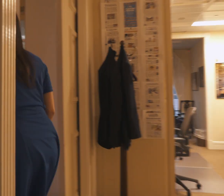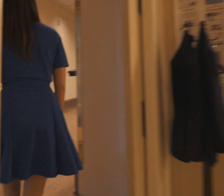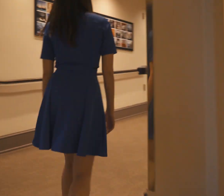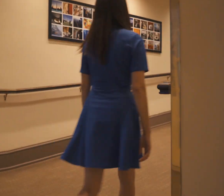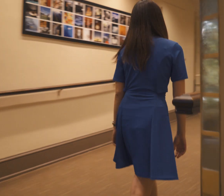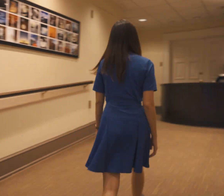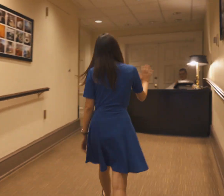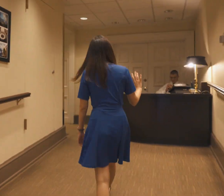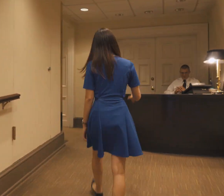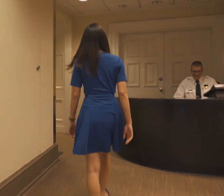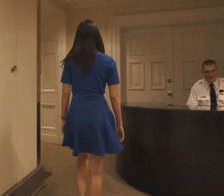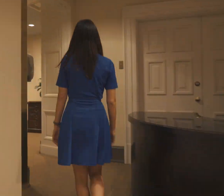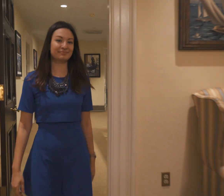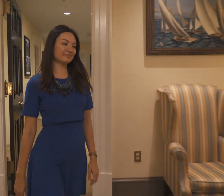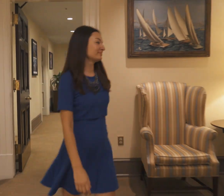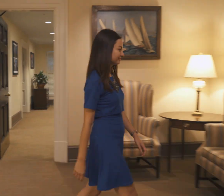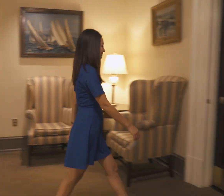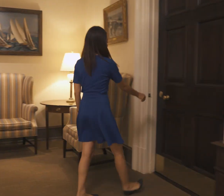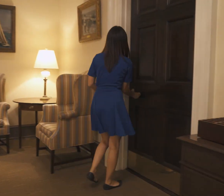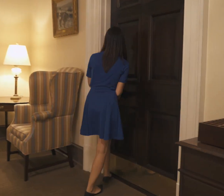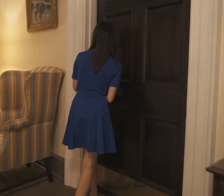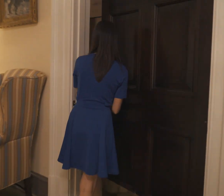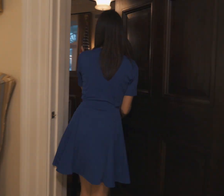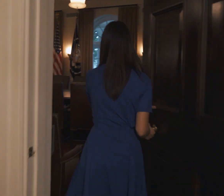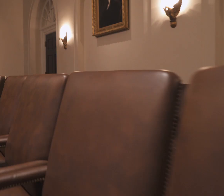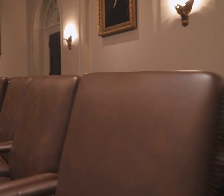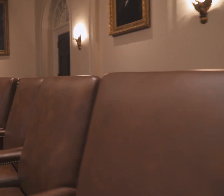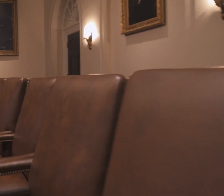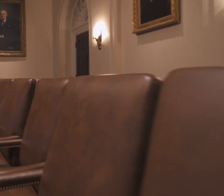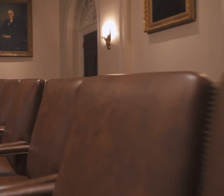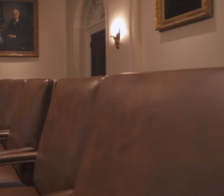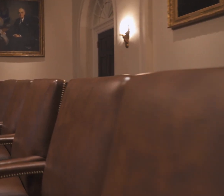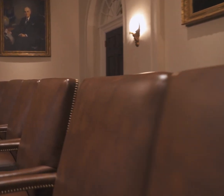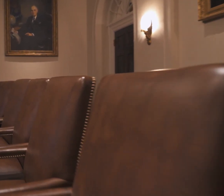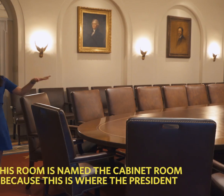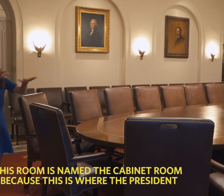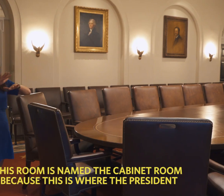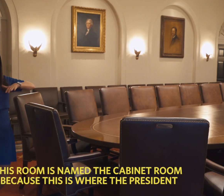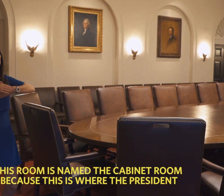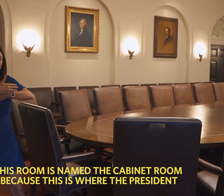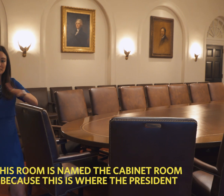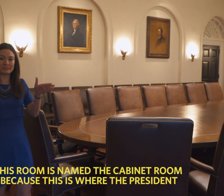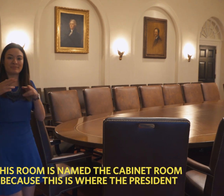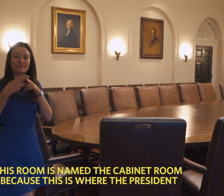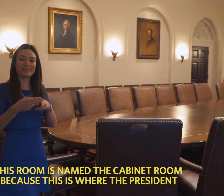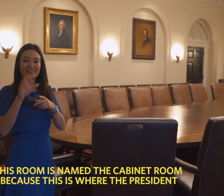along a ramped walkway to a rectangular room featuring a large oval table. This room is named the Cabinet Room